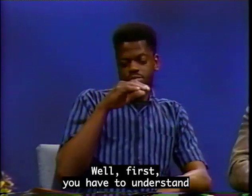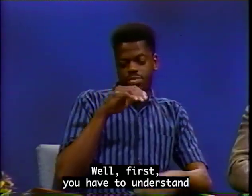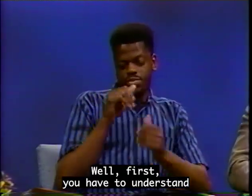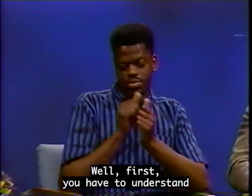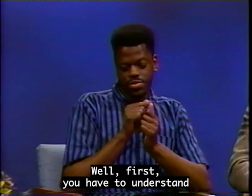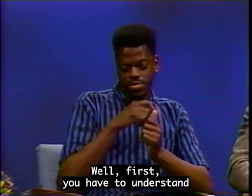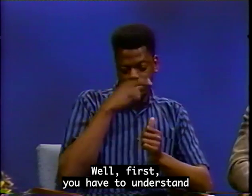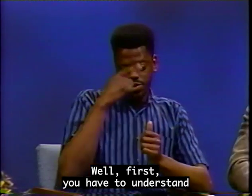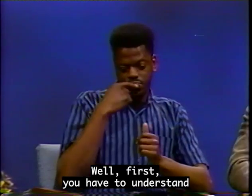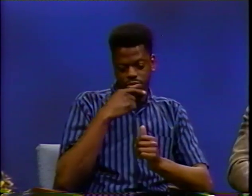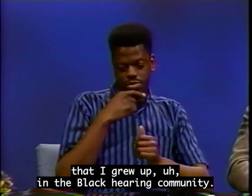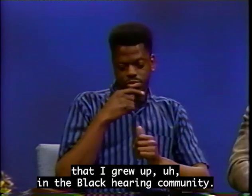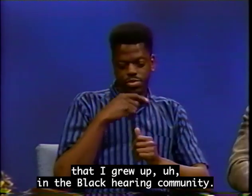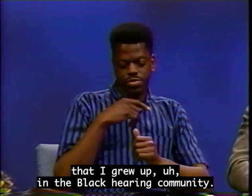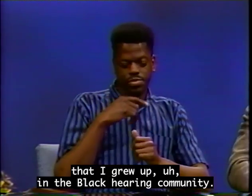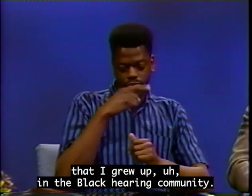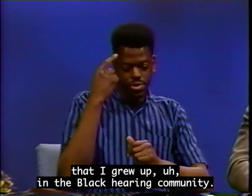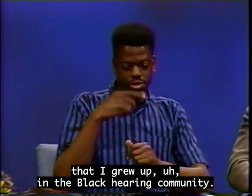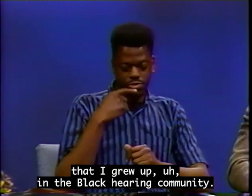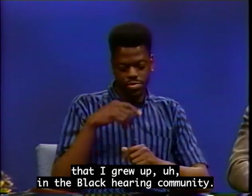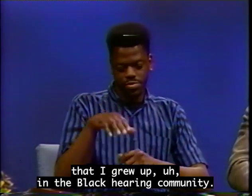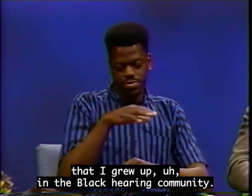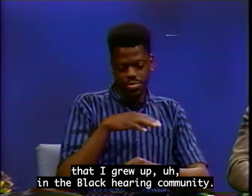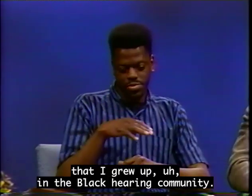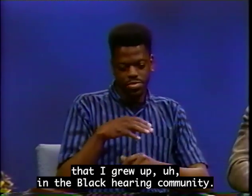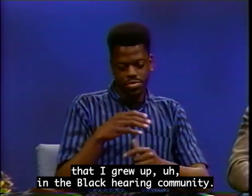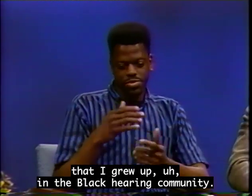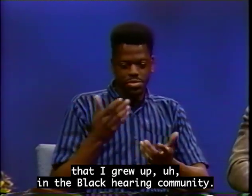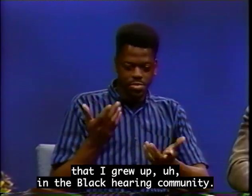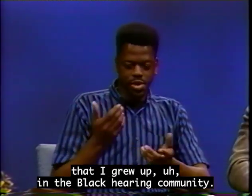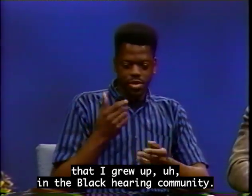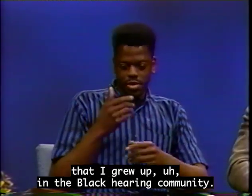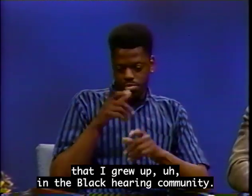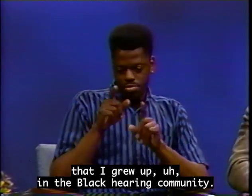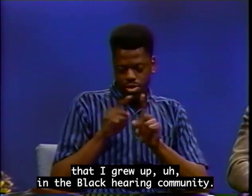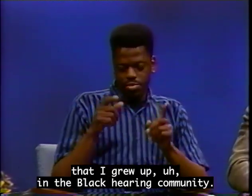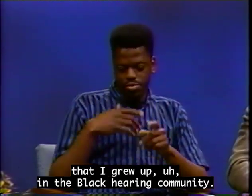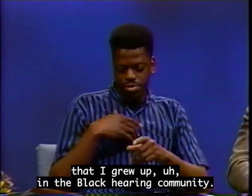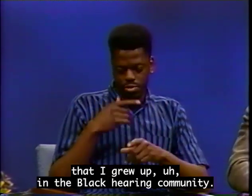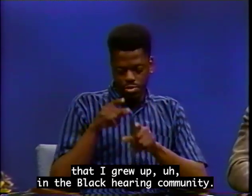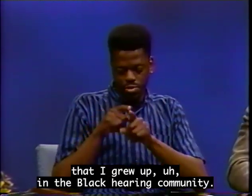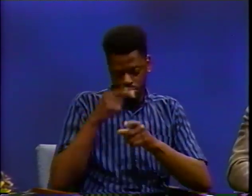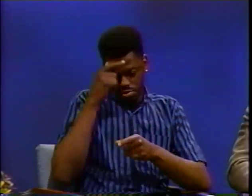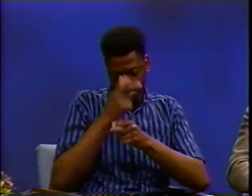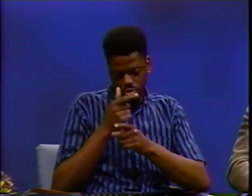Well, first you have to understand that I grew up in the black hearing community.